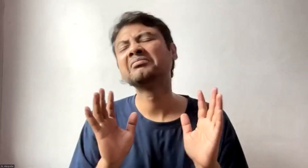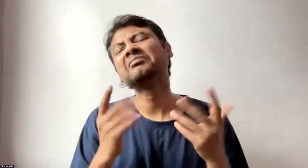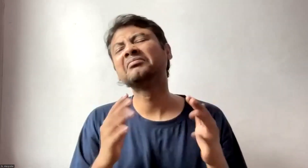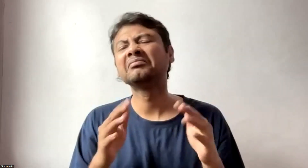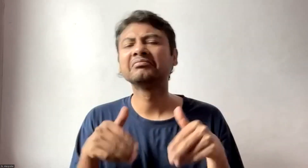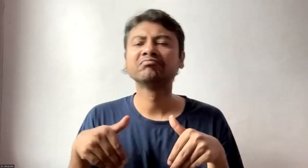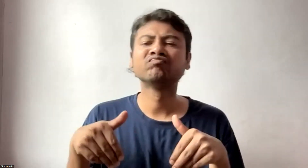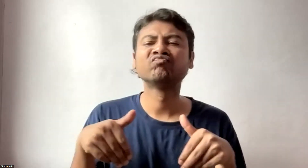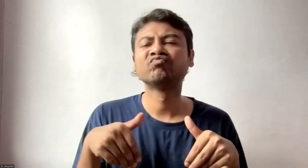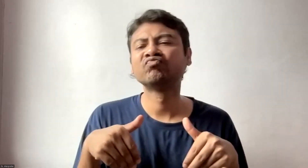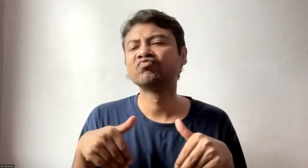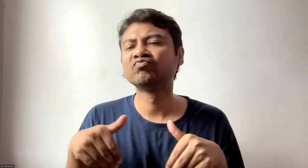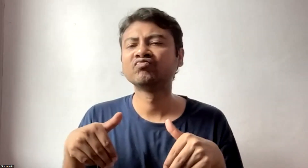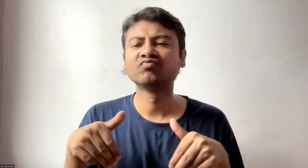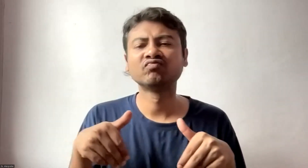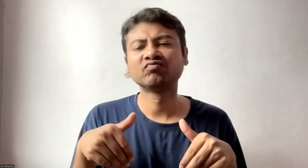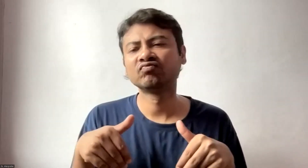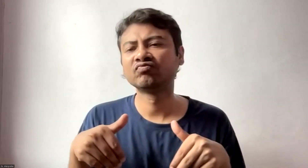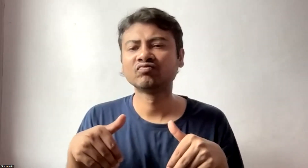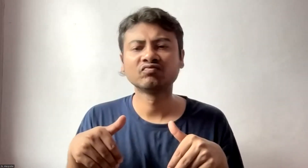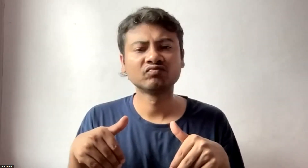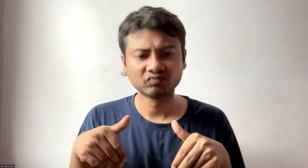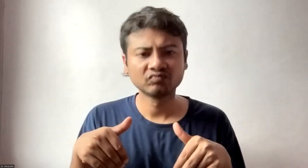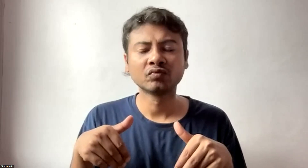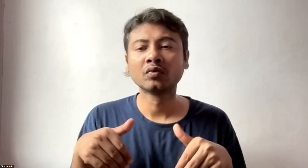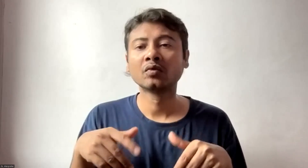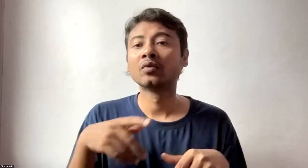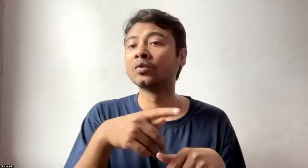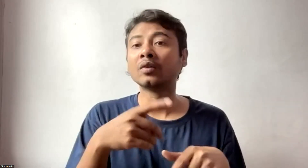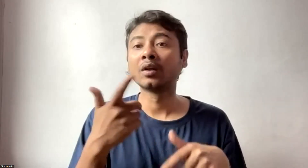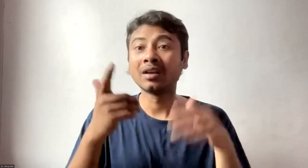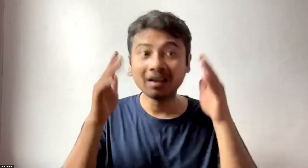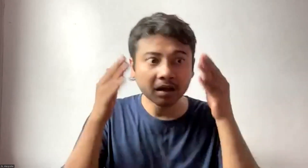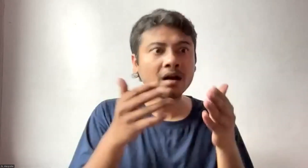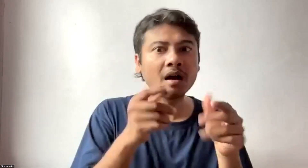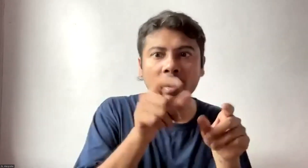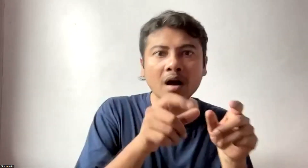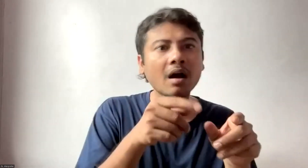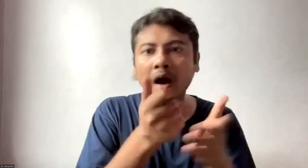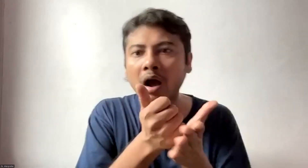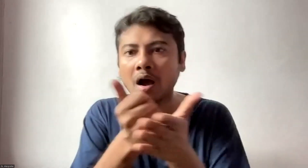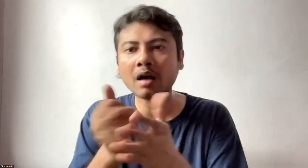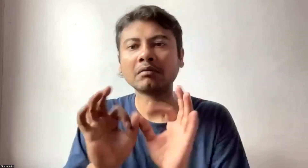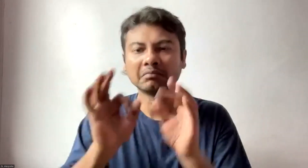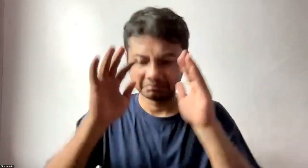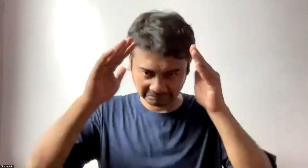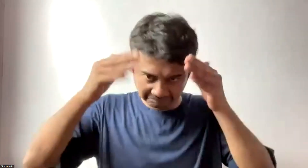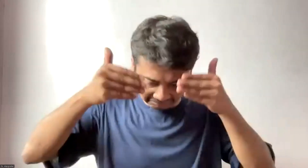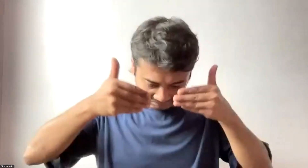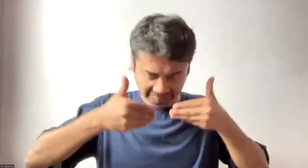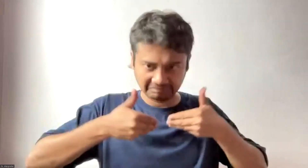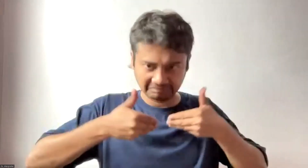They are not bothered about friends or family. Their only concern is their own body pleasure. How can